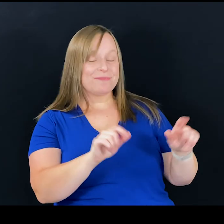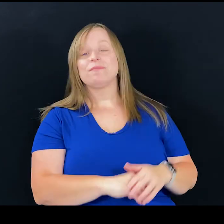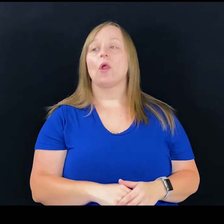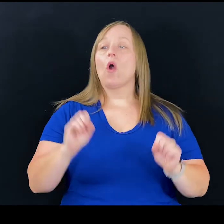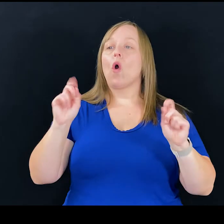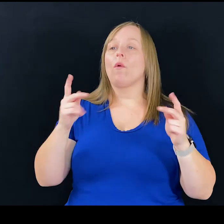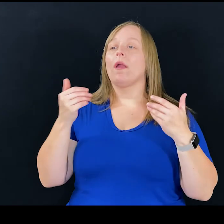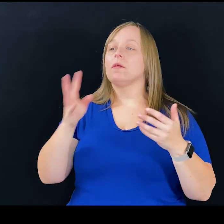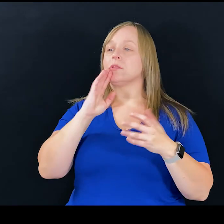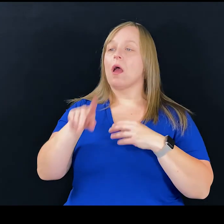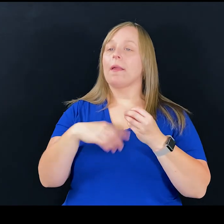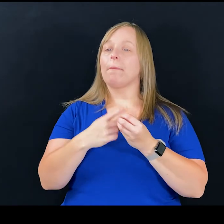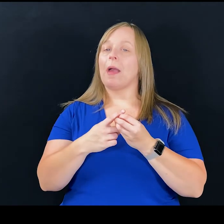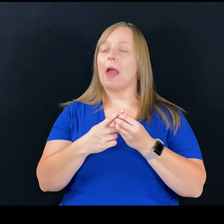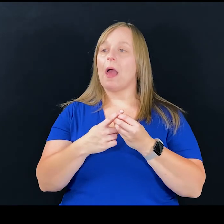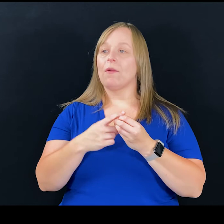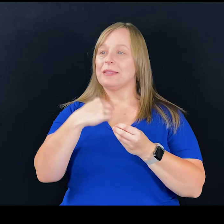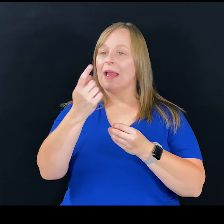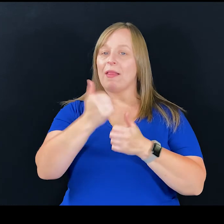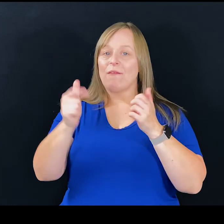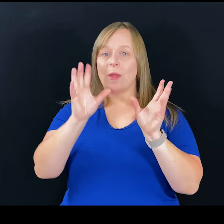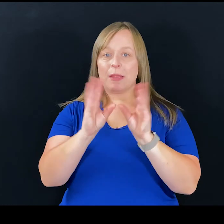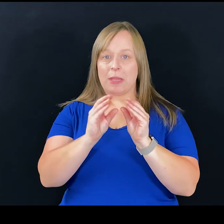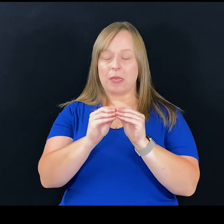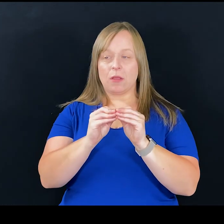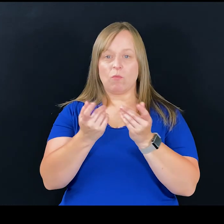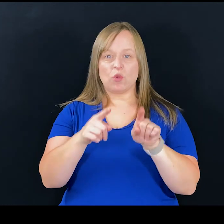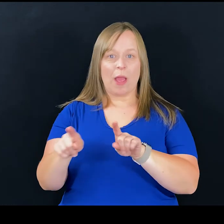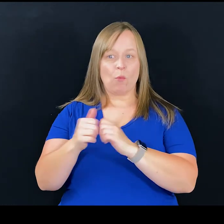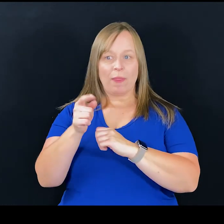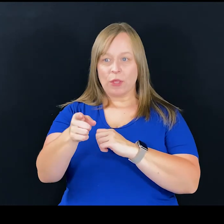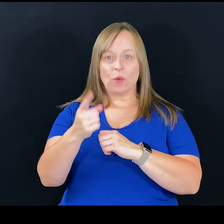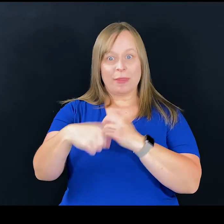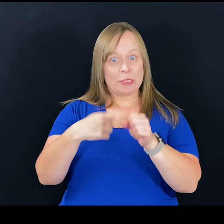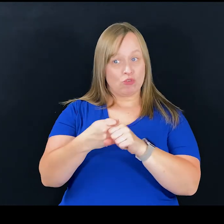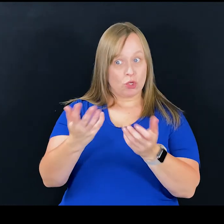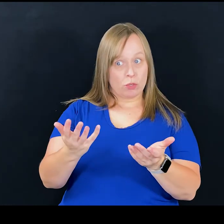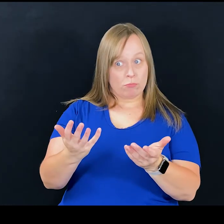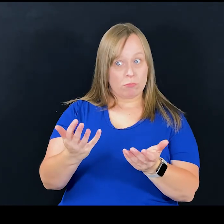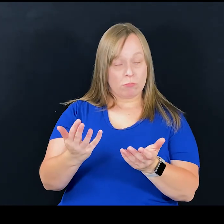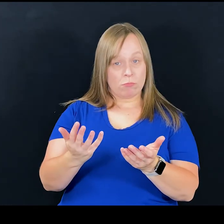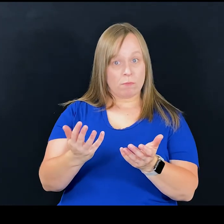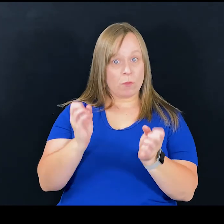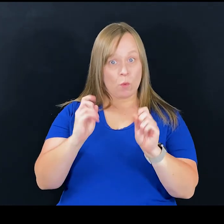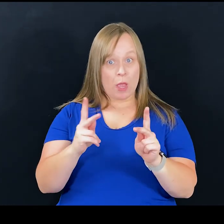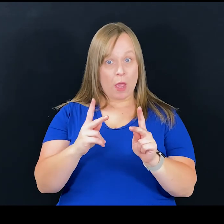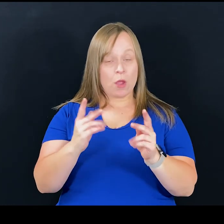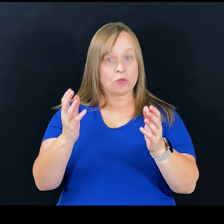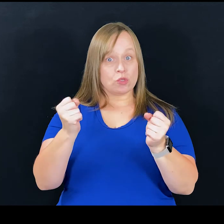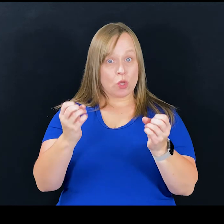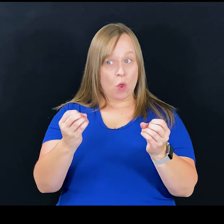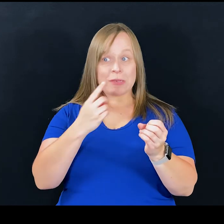of it. All right, well, let's talk about and tell everybody at the meeting what's going on with you this year.